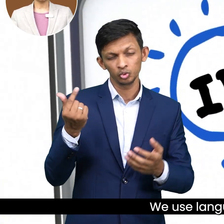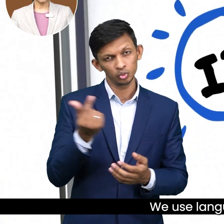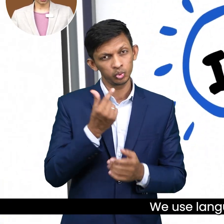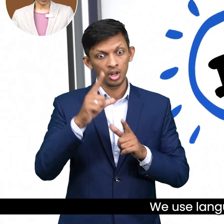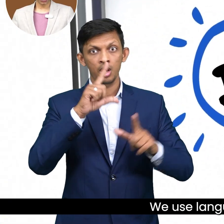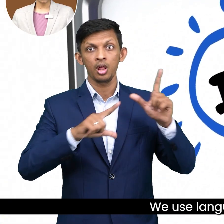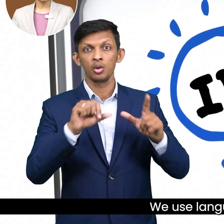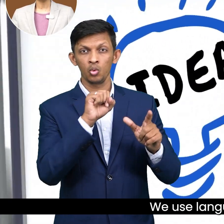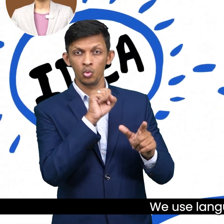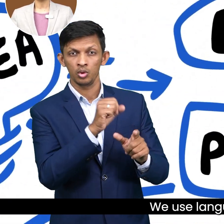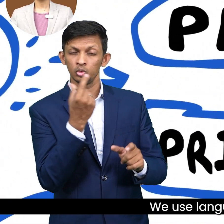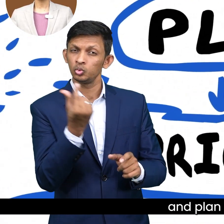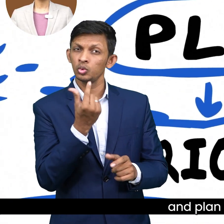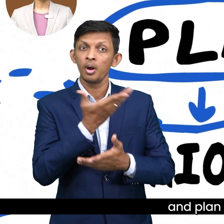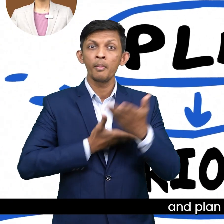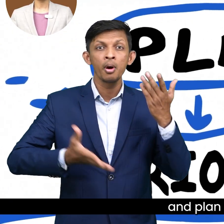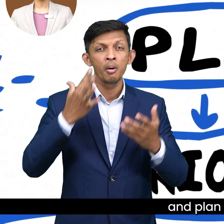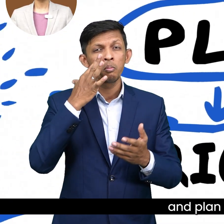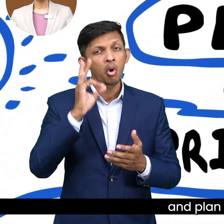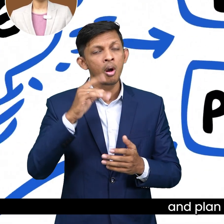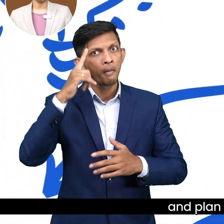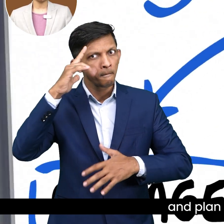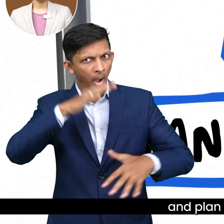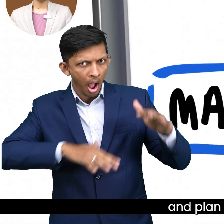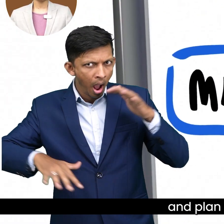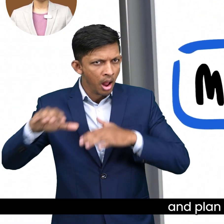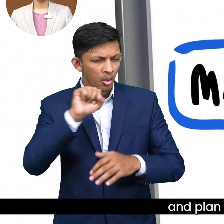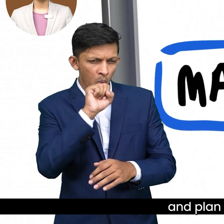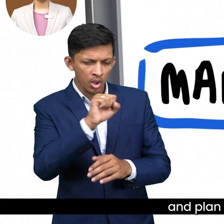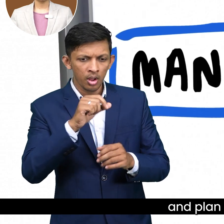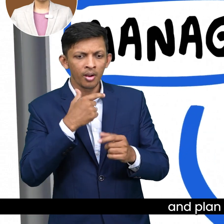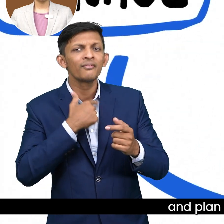we use language to organize and plan our own work.